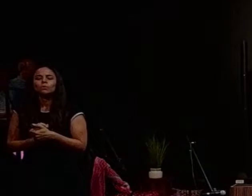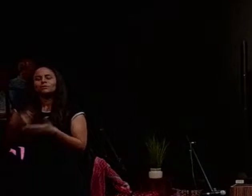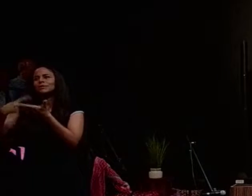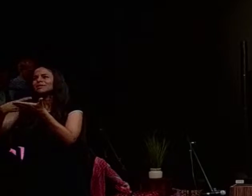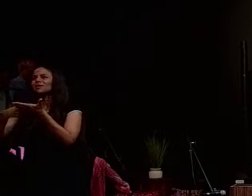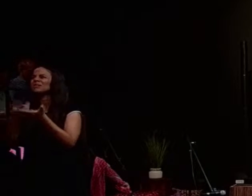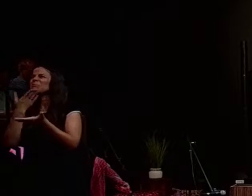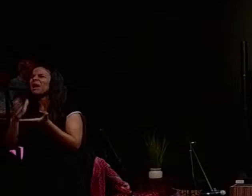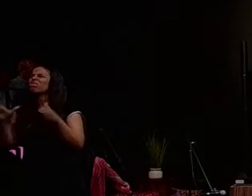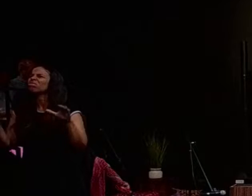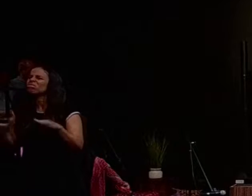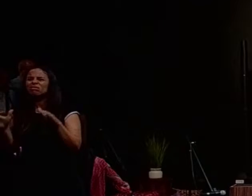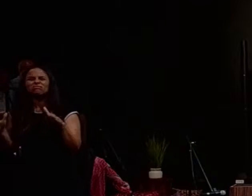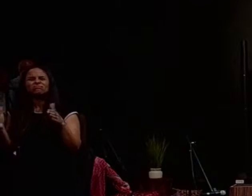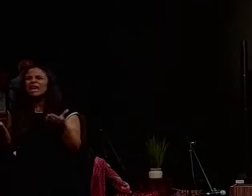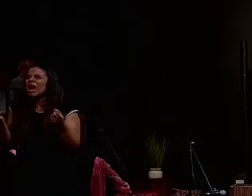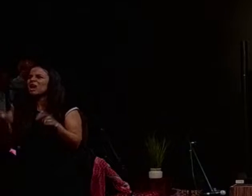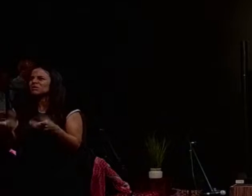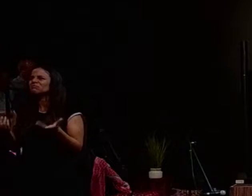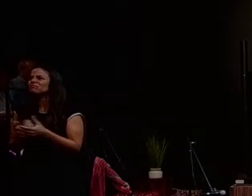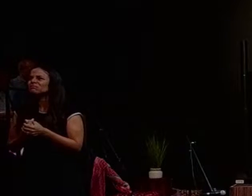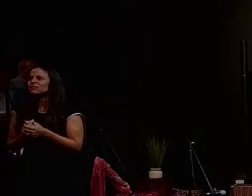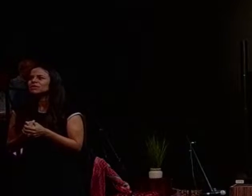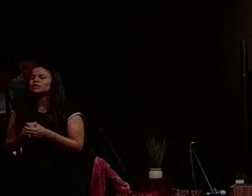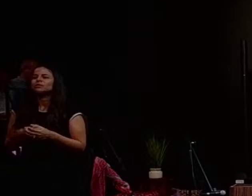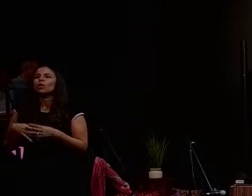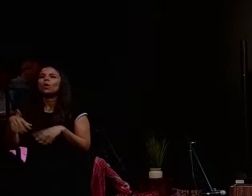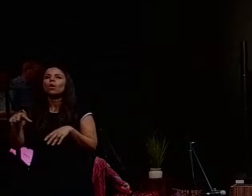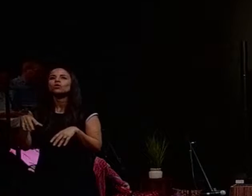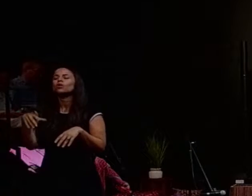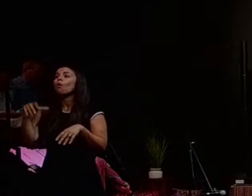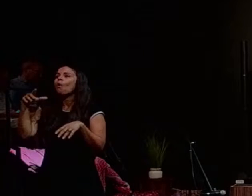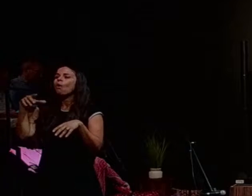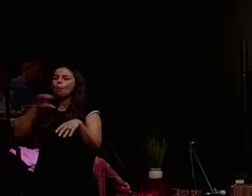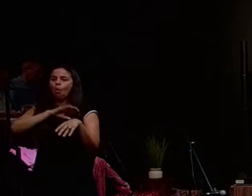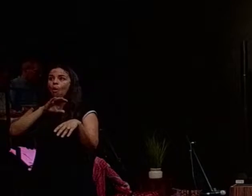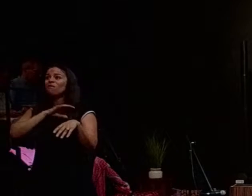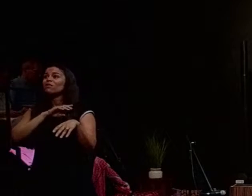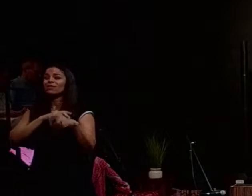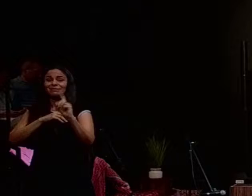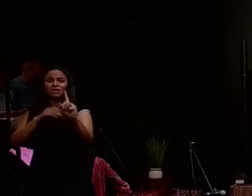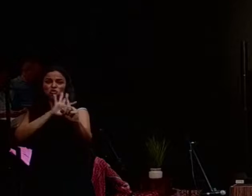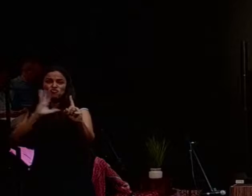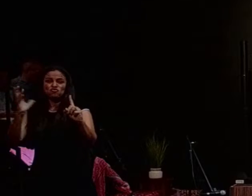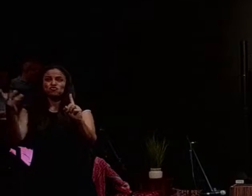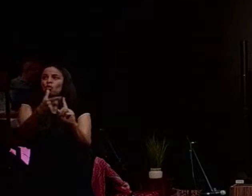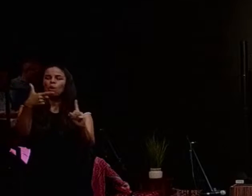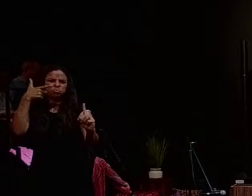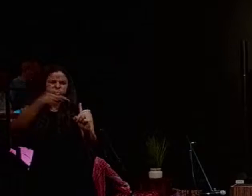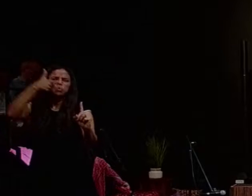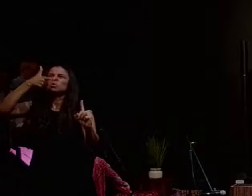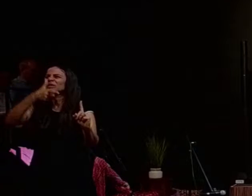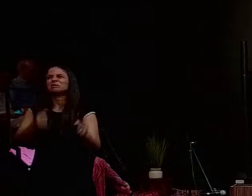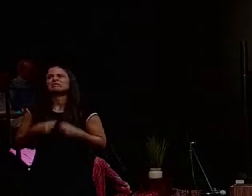talking about bad things, and these are just some of the news headlines. Officer shot in ambush, had no chance of survival. 9 Americans